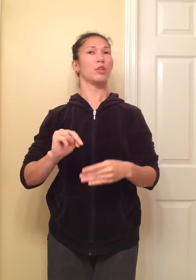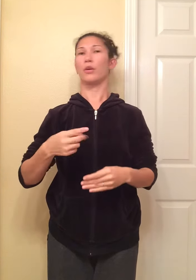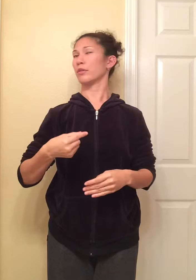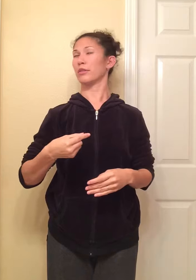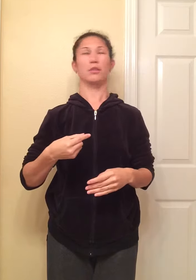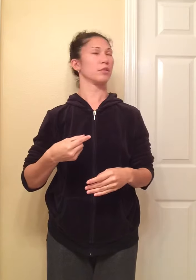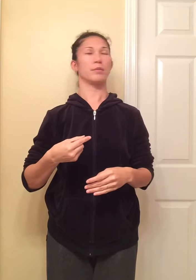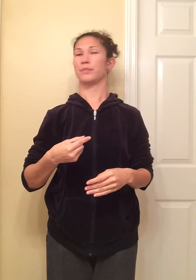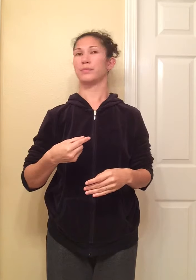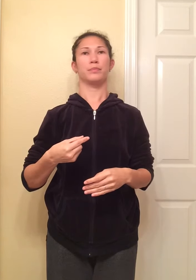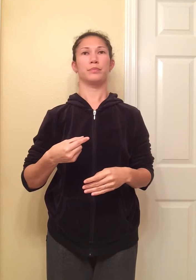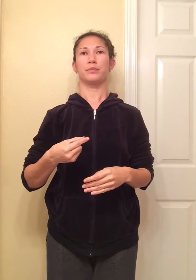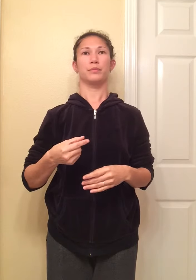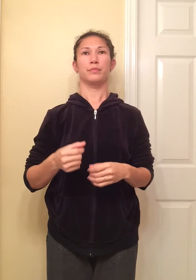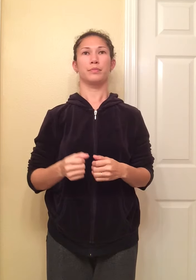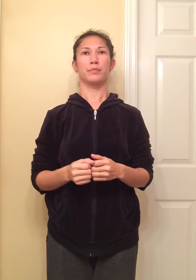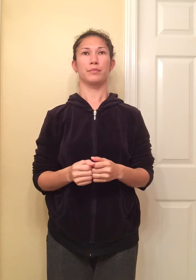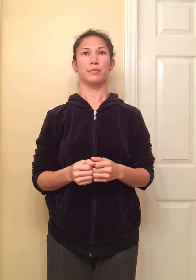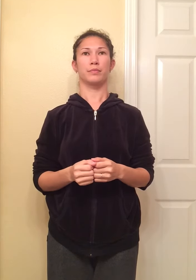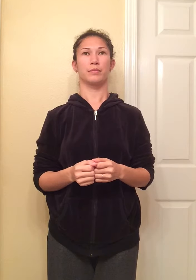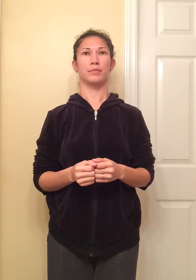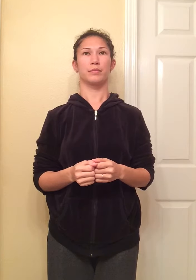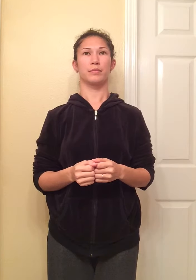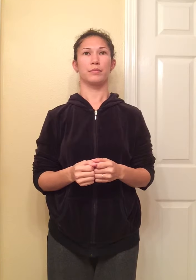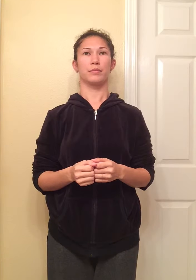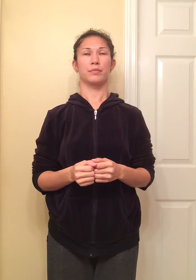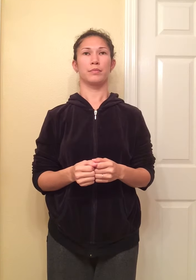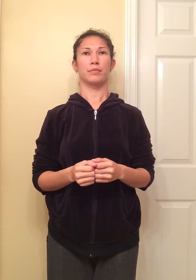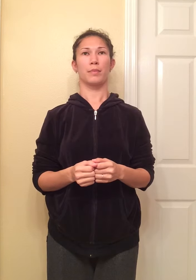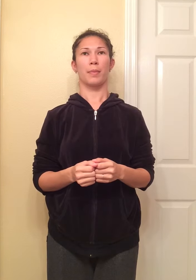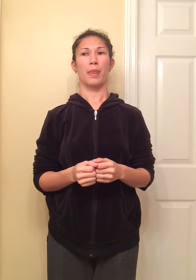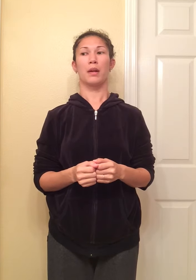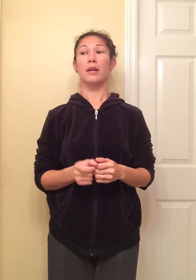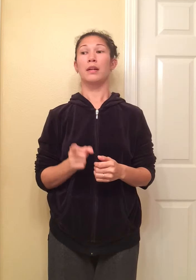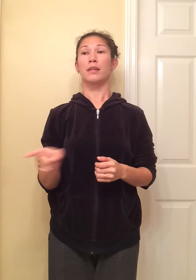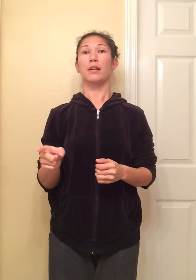Without enough necessary information, their instruments could not be trusted.